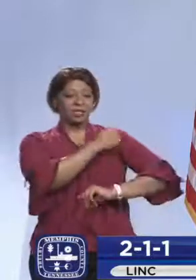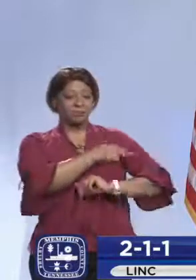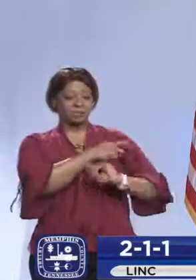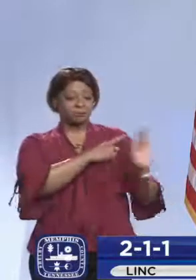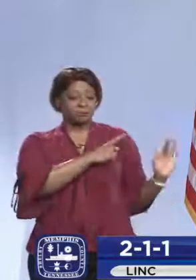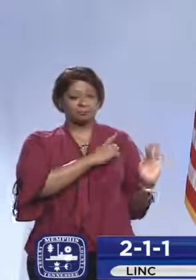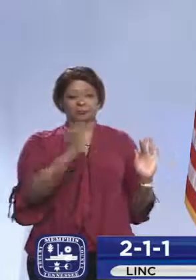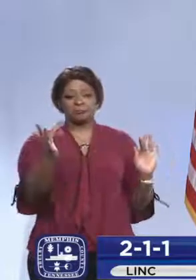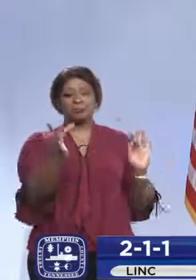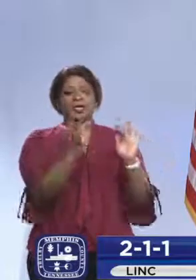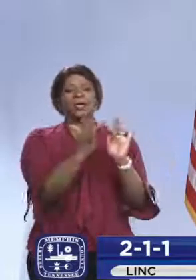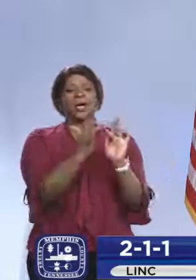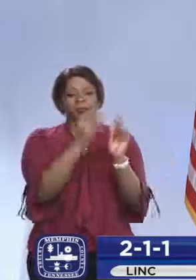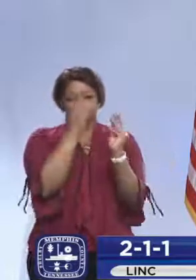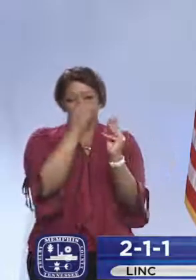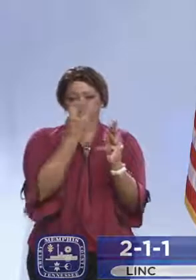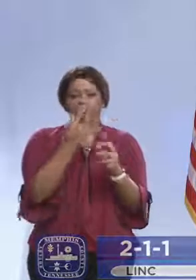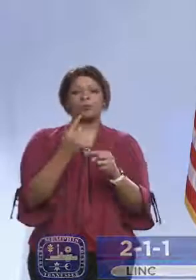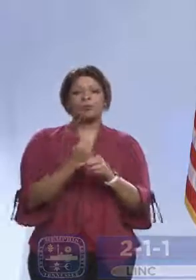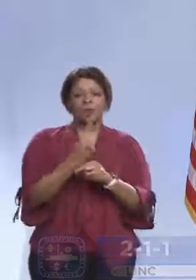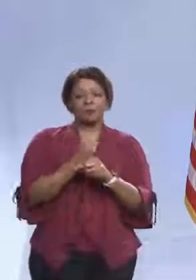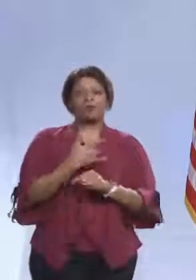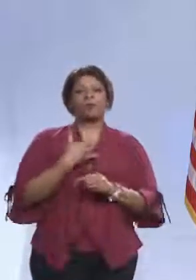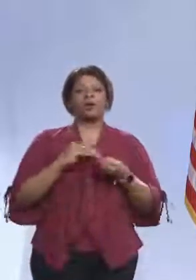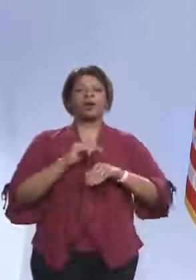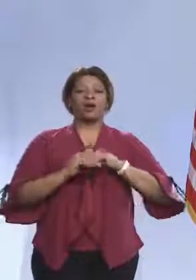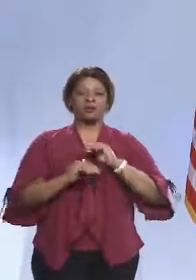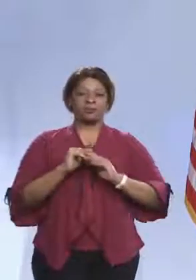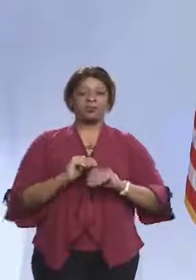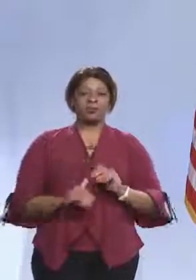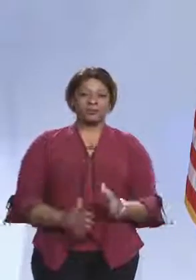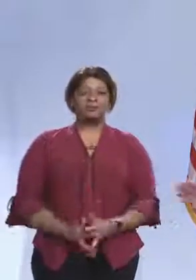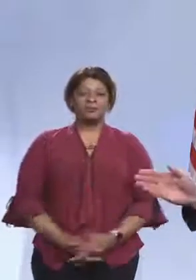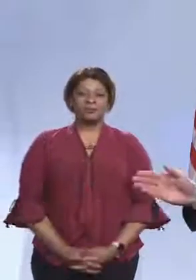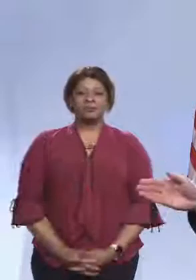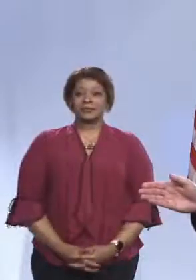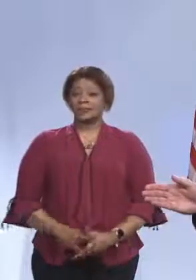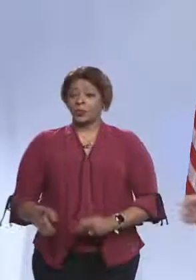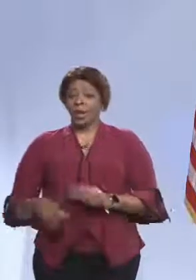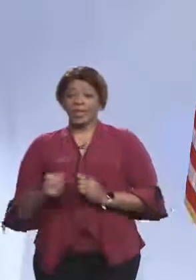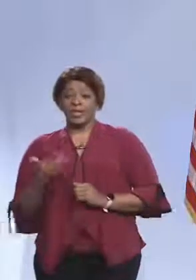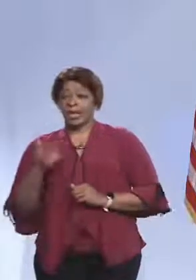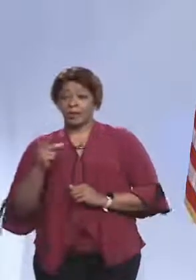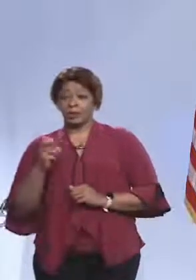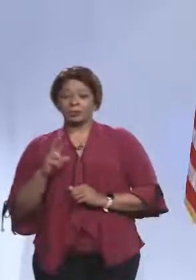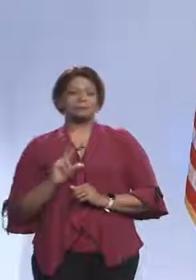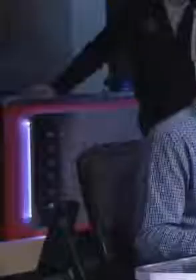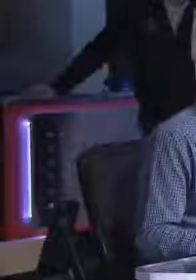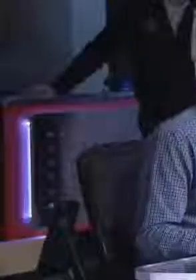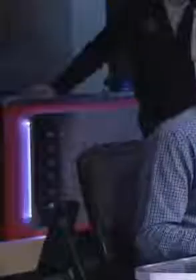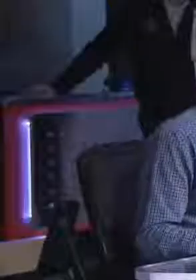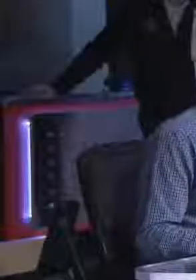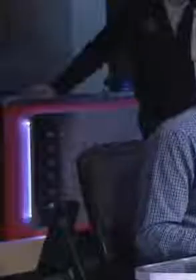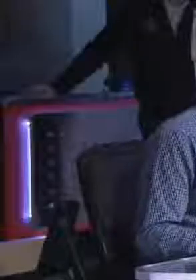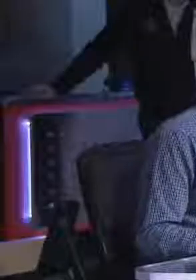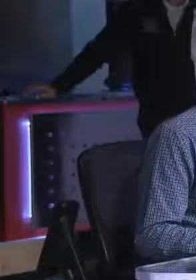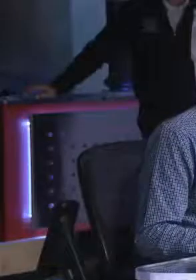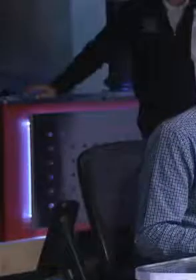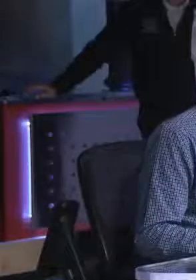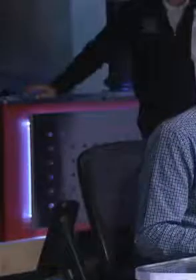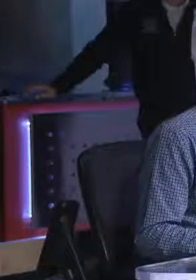that they do get the information and maybe feel more comfortable about it. Did you have anything to add? Katie Reardon